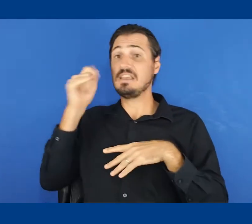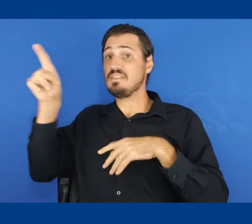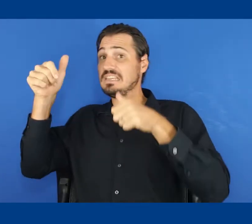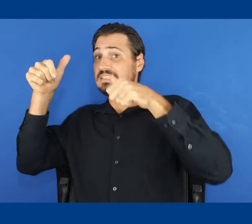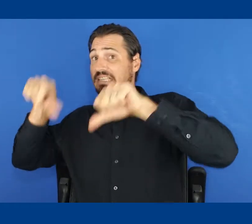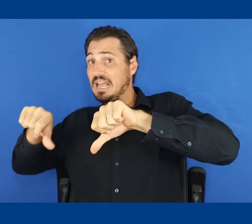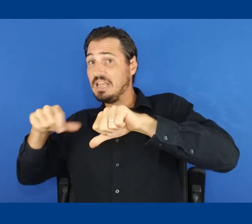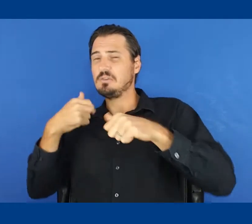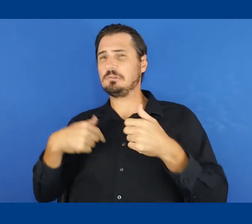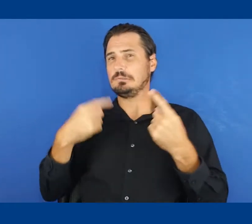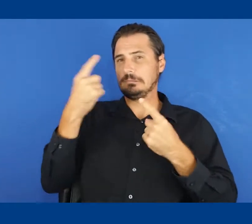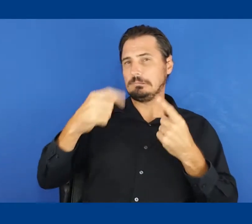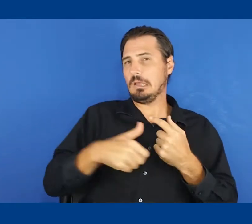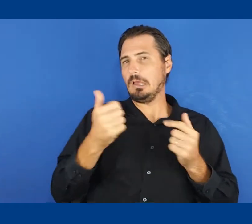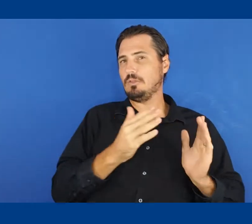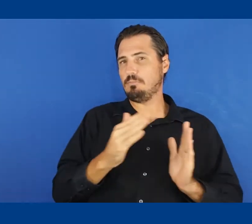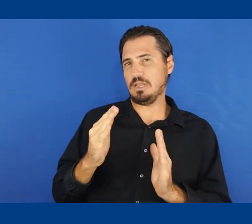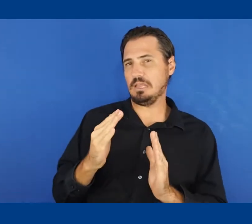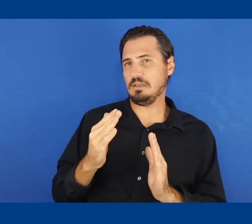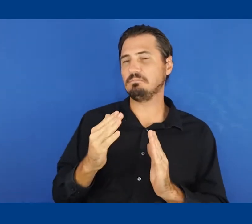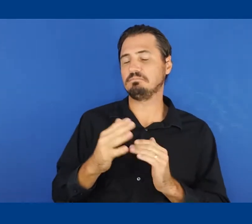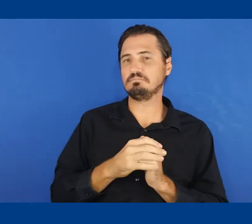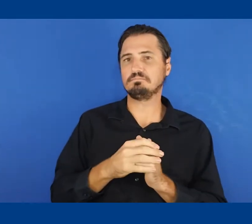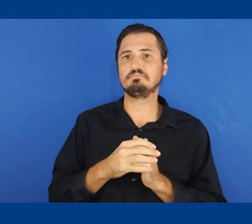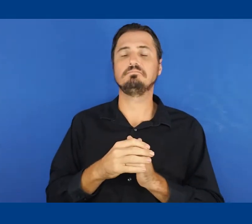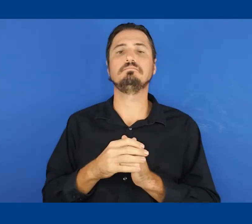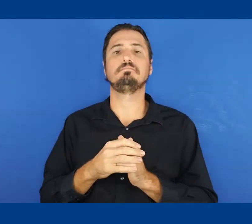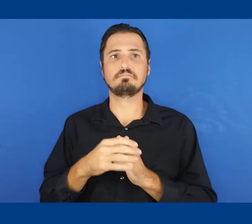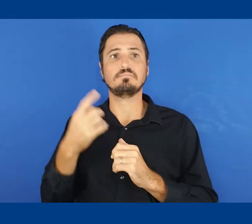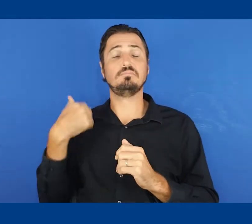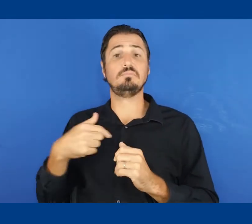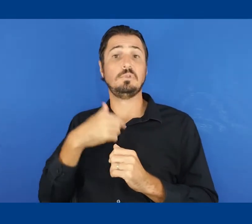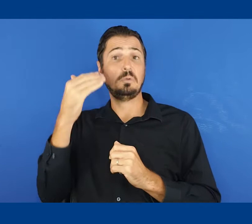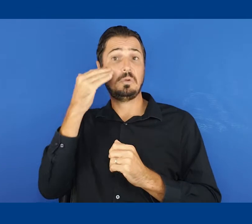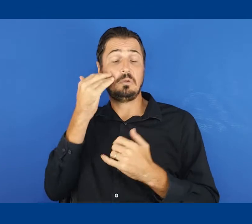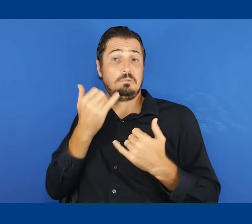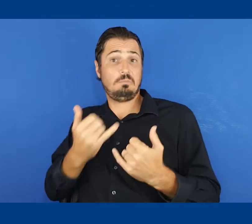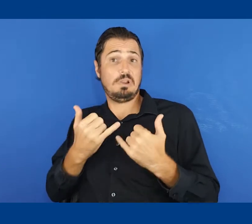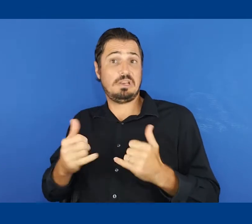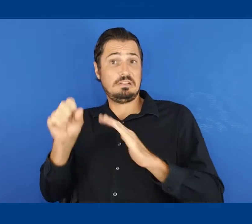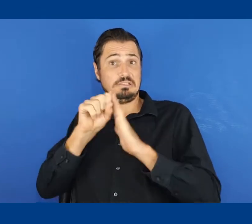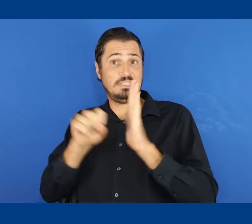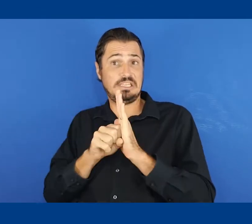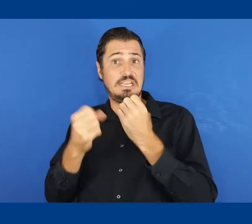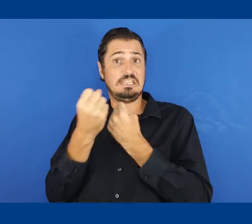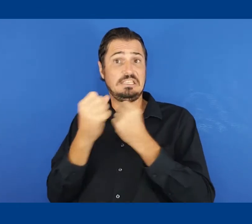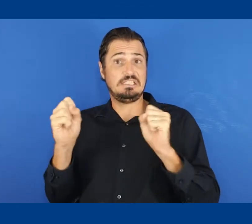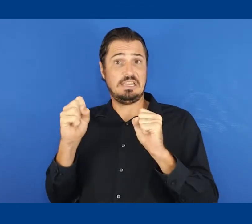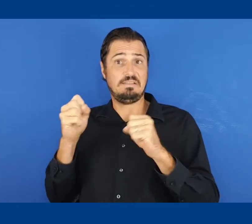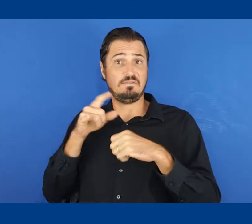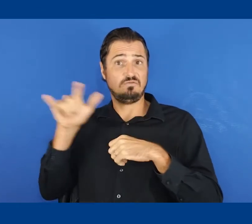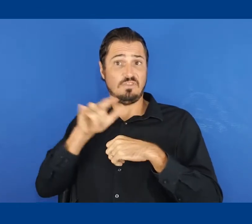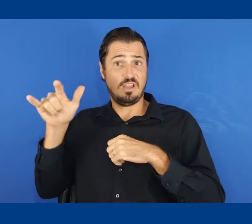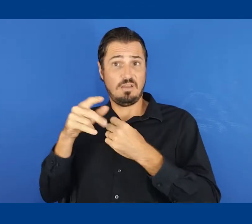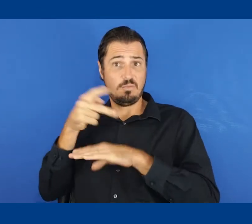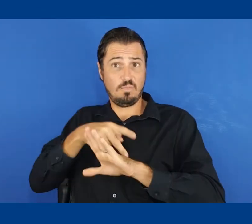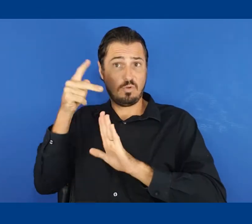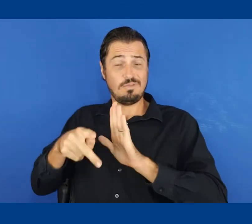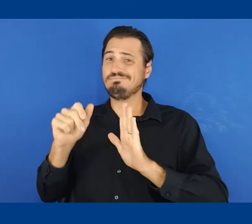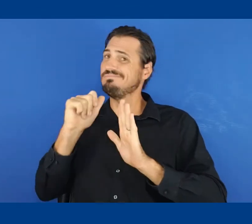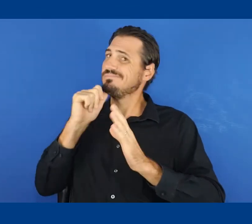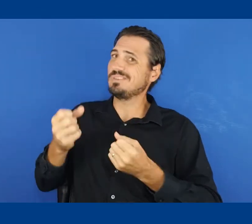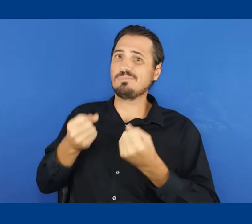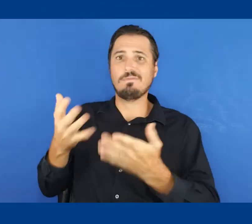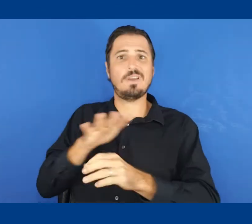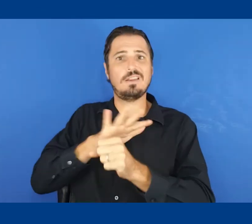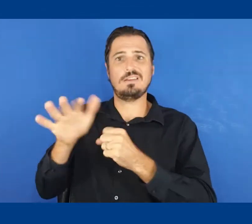thing we know for sure, the state's Safe Travels pre-testing program does not provide the level of protection we need on Kauai. We